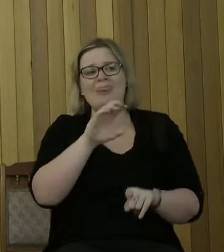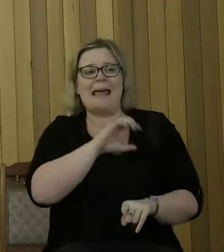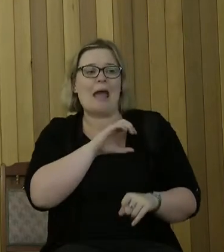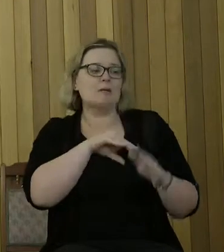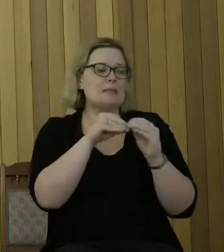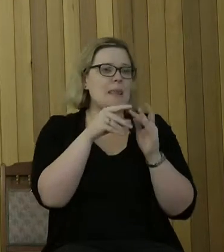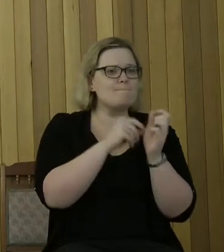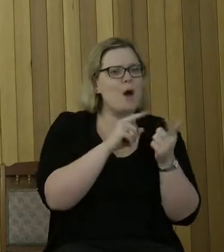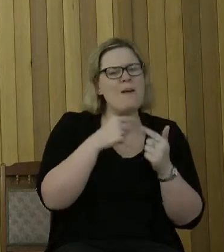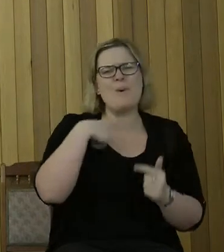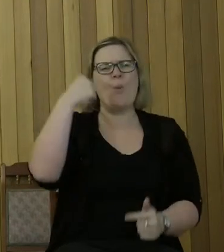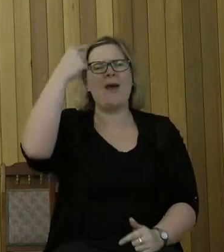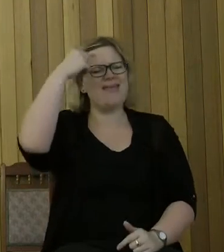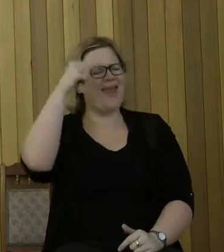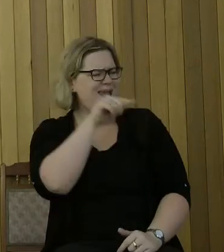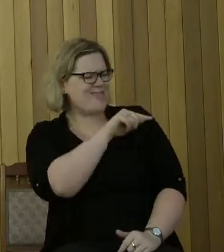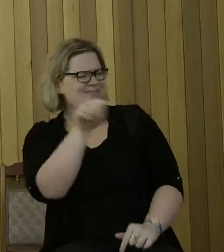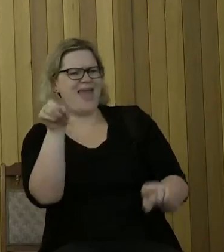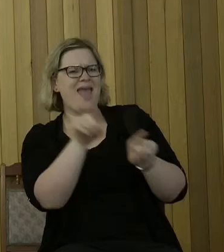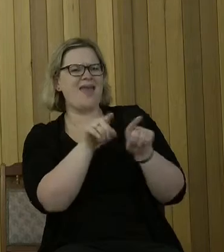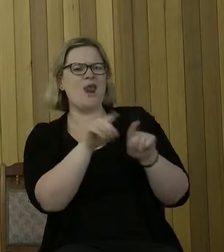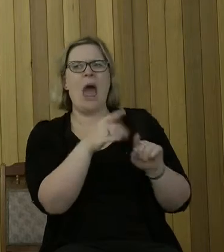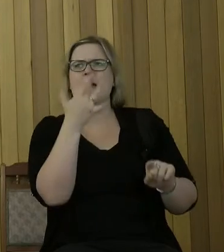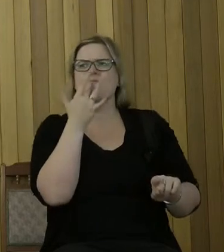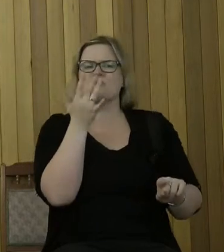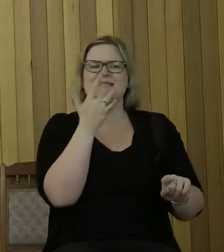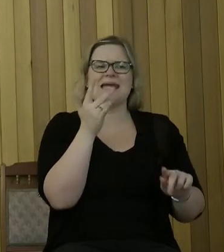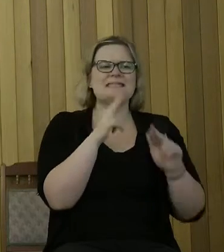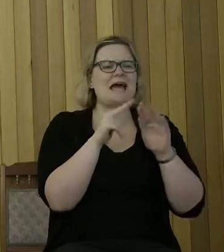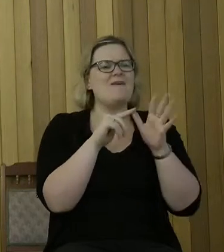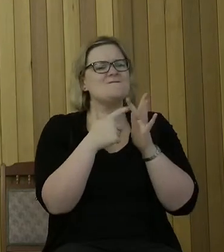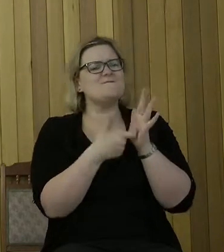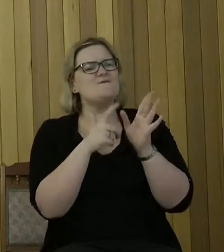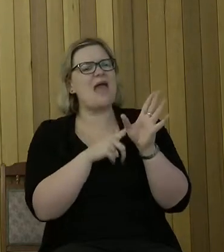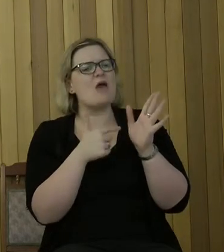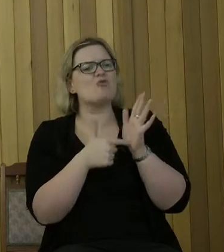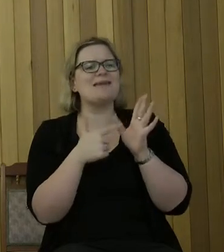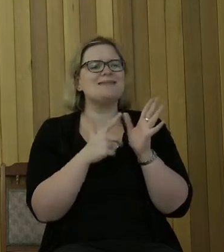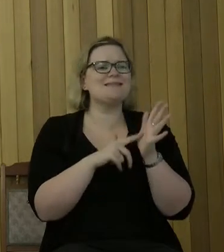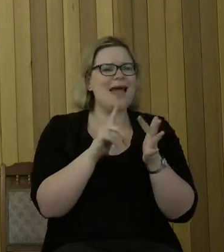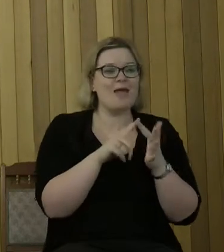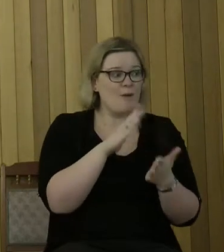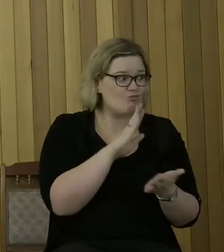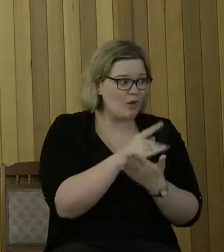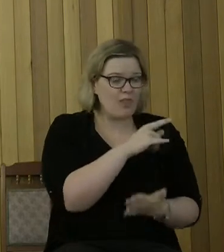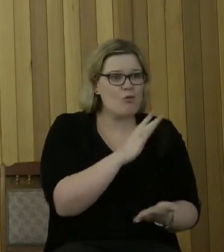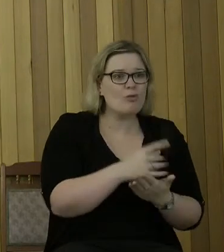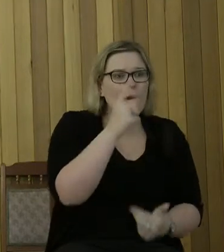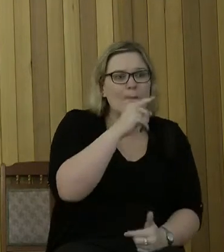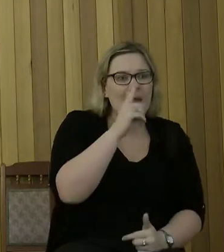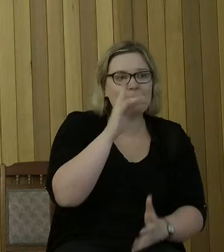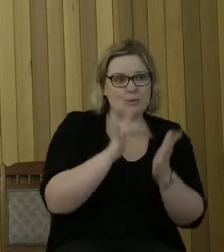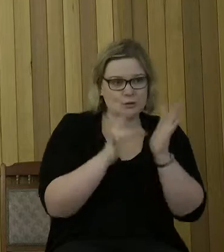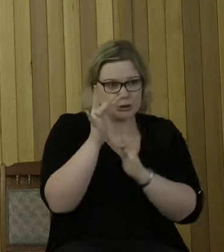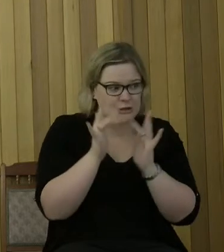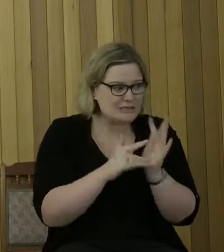And we seem to think that there's some, almost like a fairy tale fantasy story. But they were there. Jesus Christ has placed